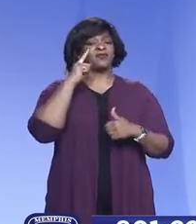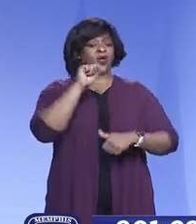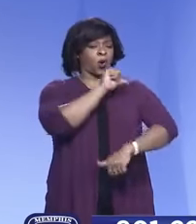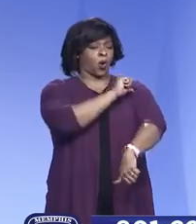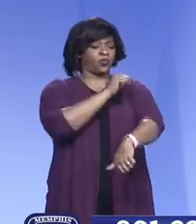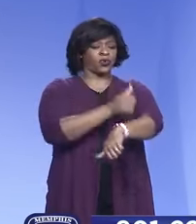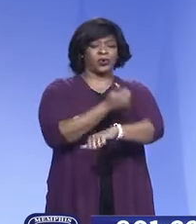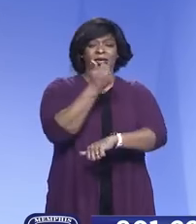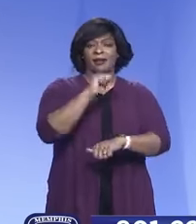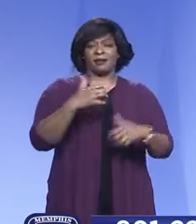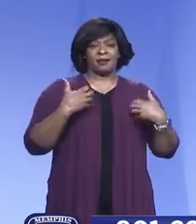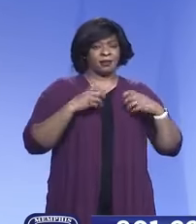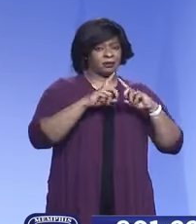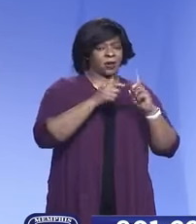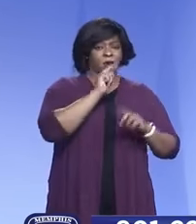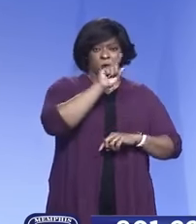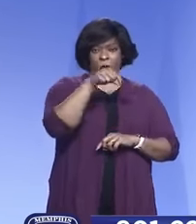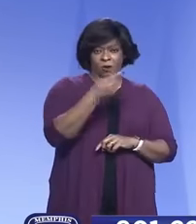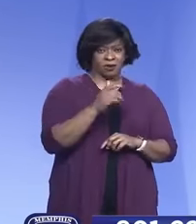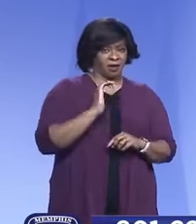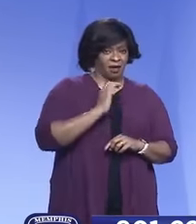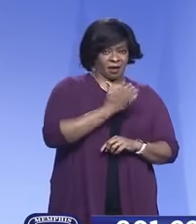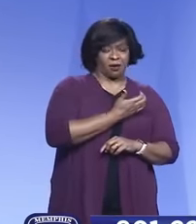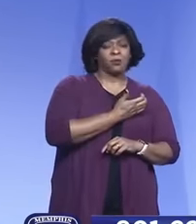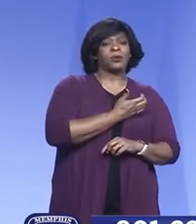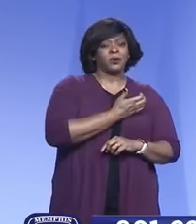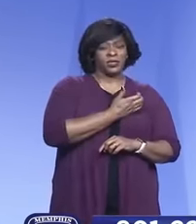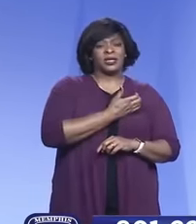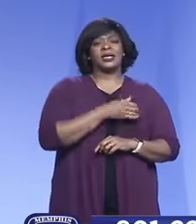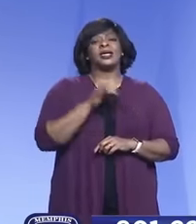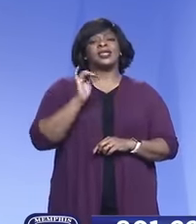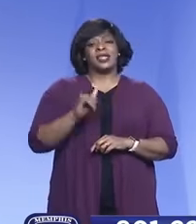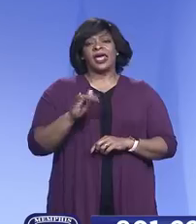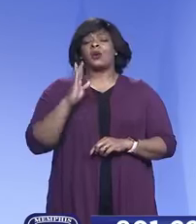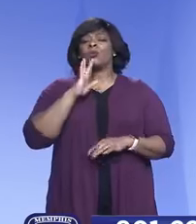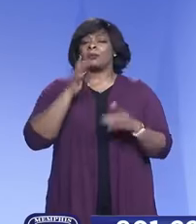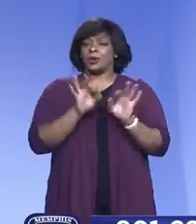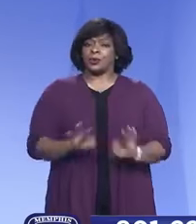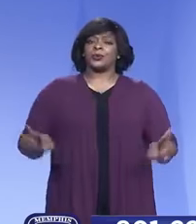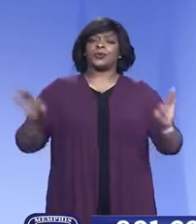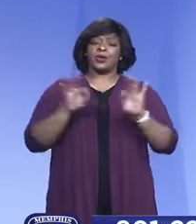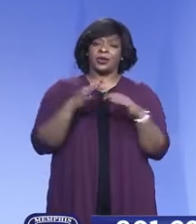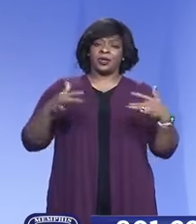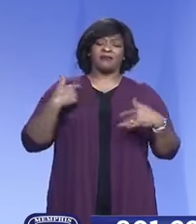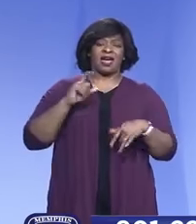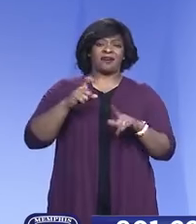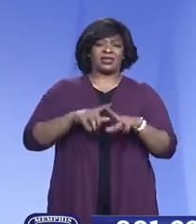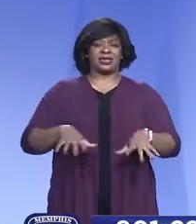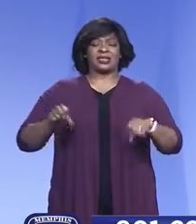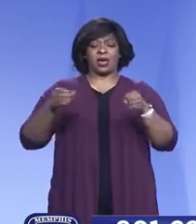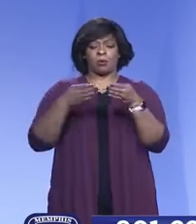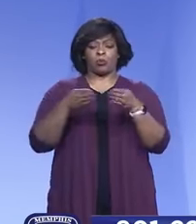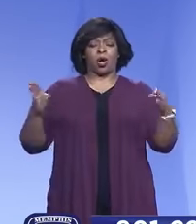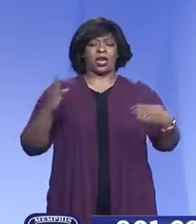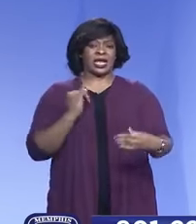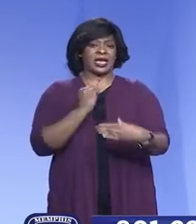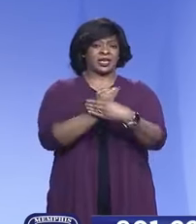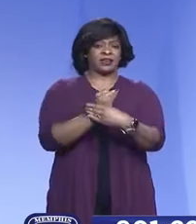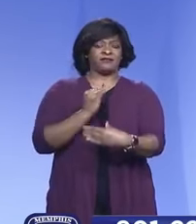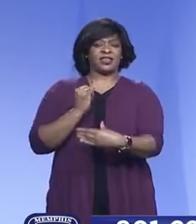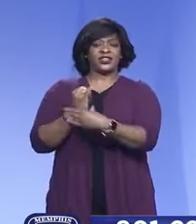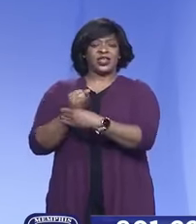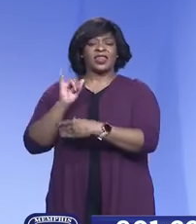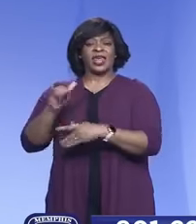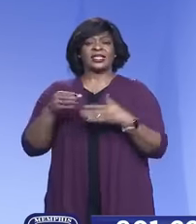of any health department, not limited to ours, and that it's going to be critical if we have to take broader interventions, that those